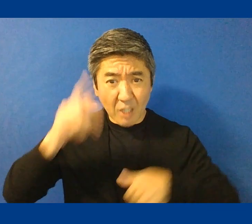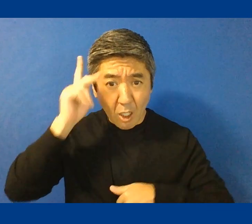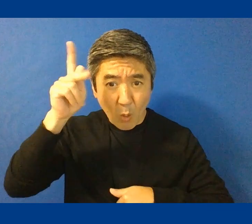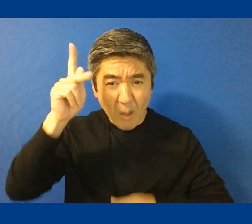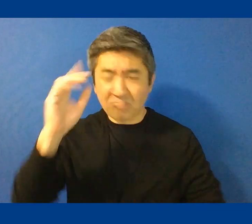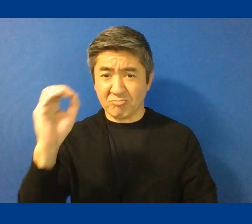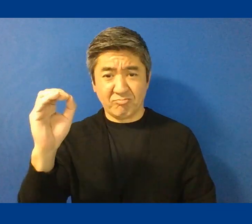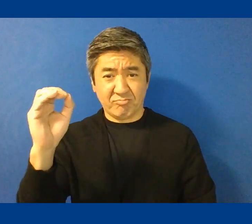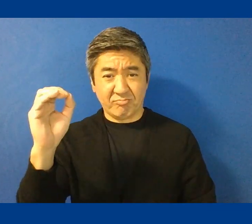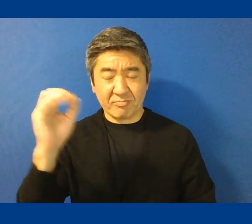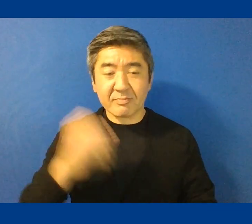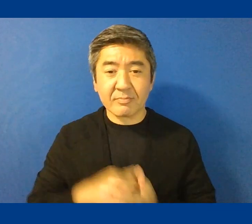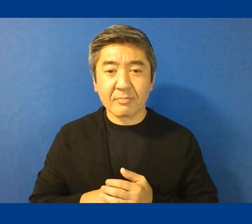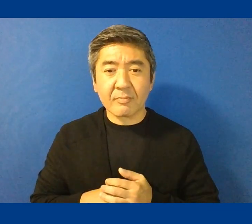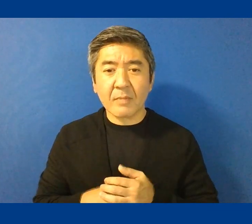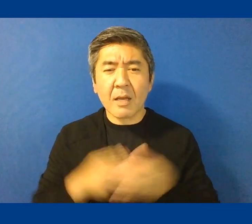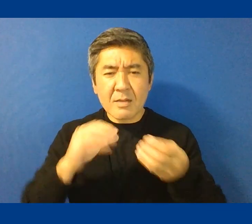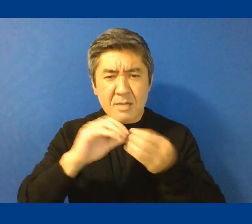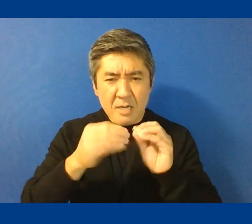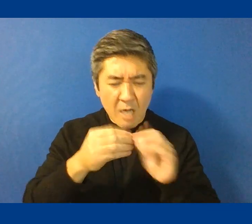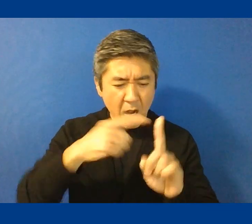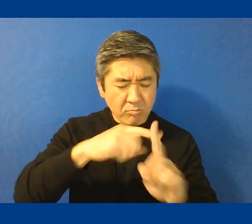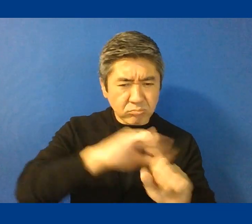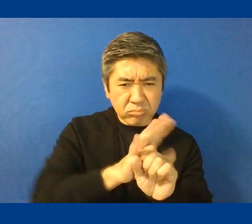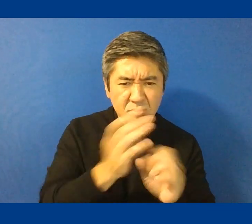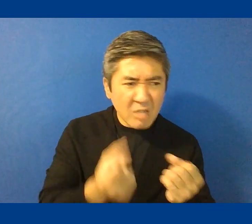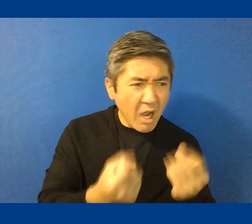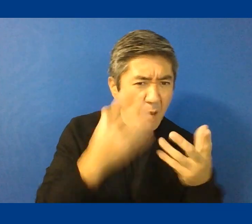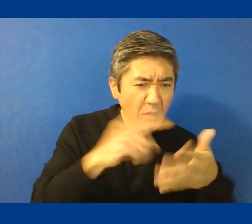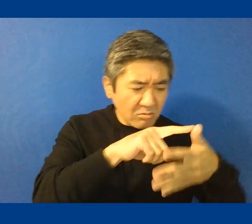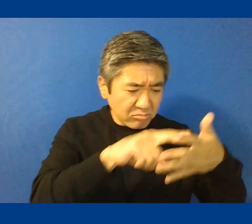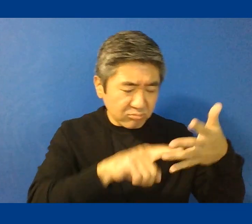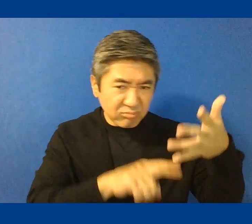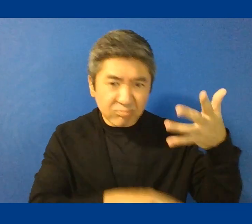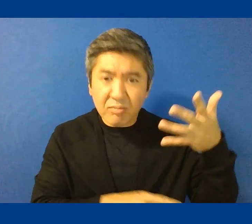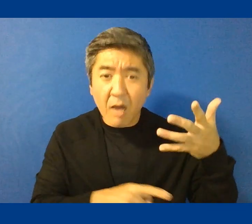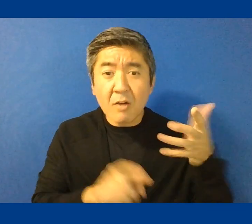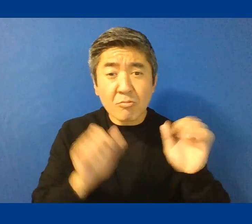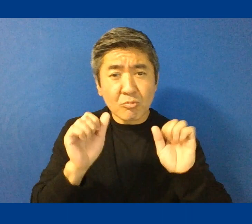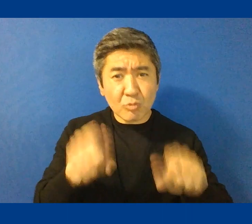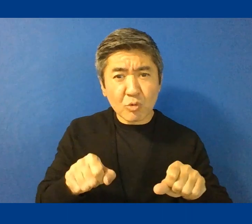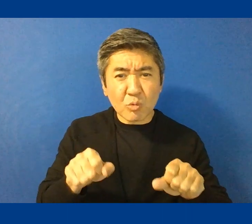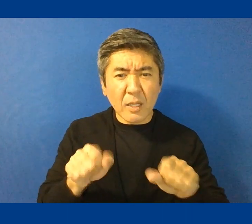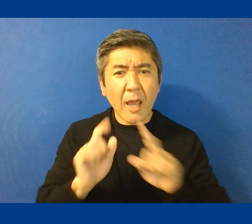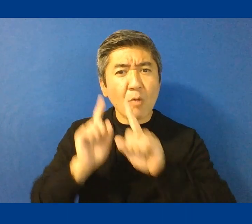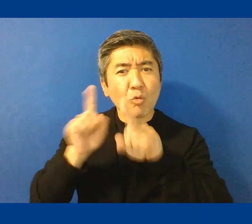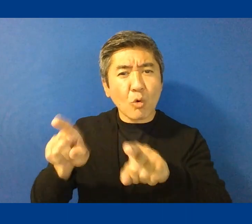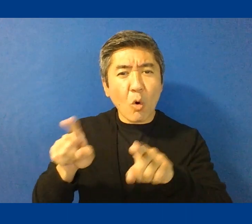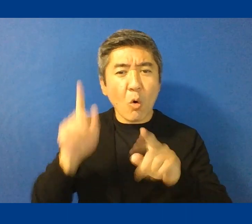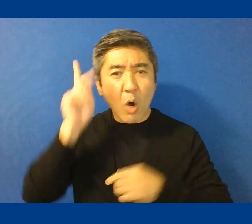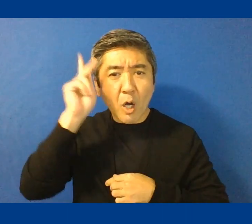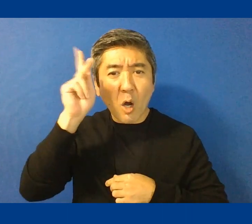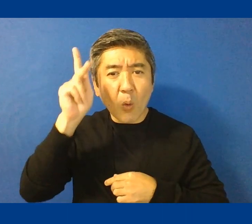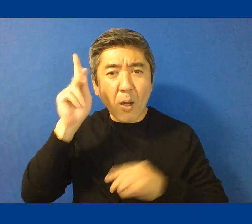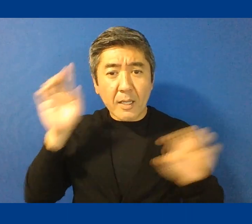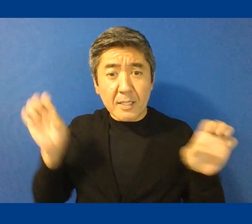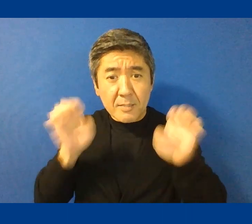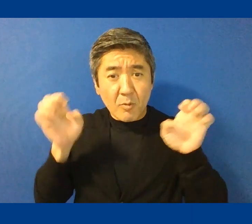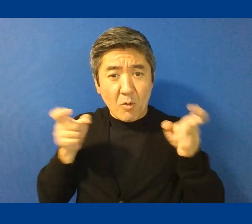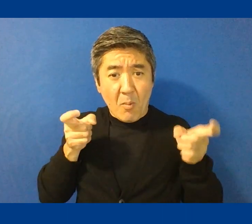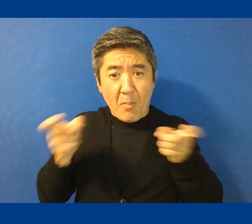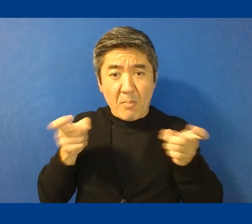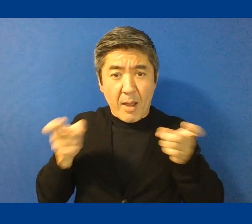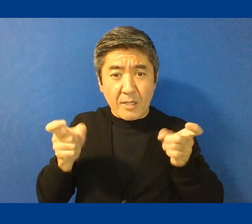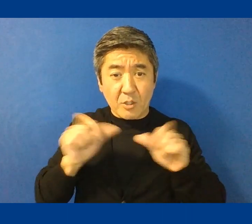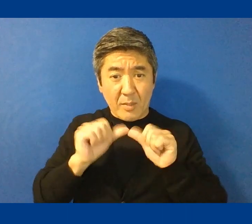time. Kauai's tally of cases and other information on COVID-19 can be found on the Kauai Emergency Management Agency or